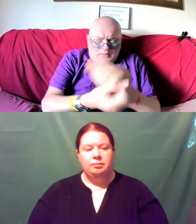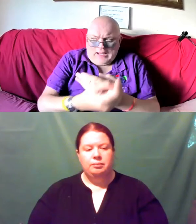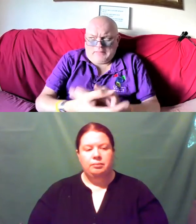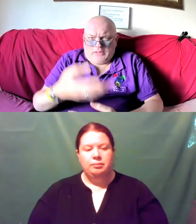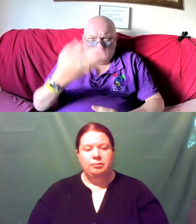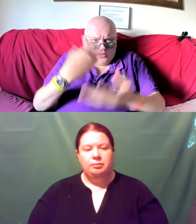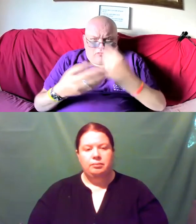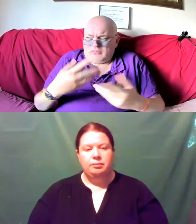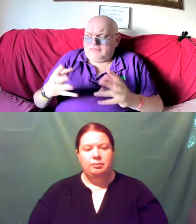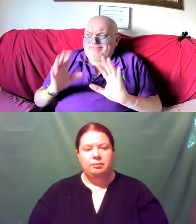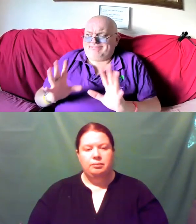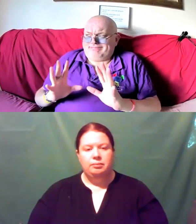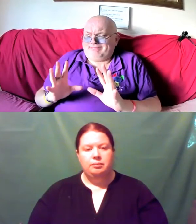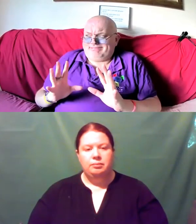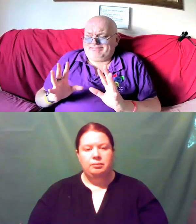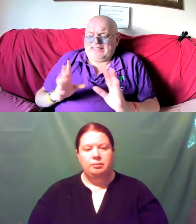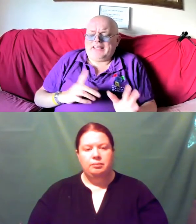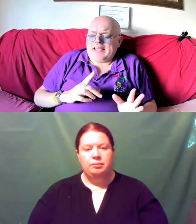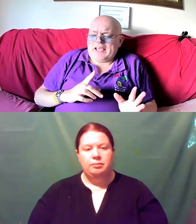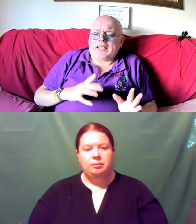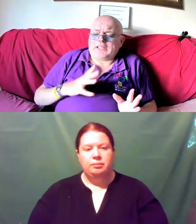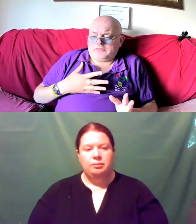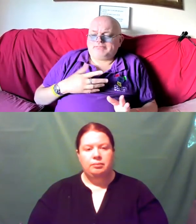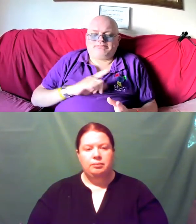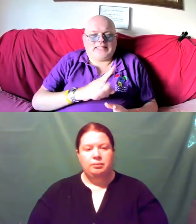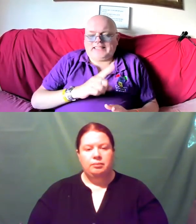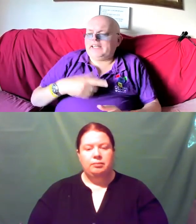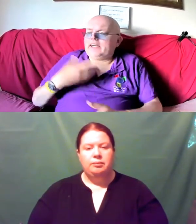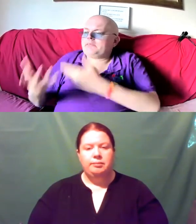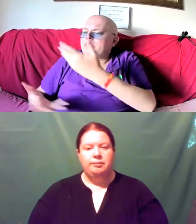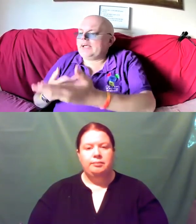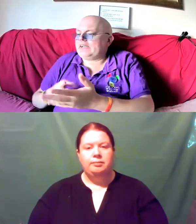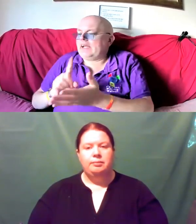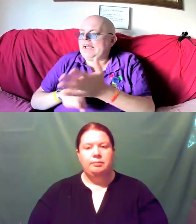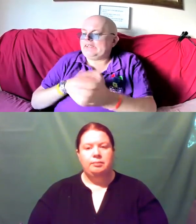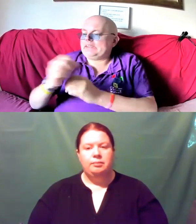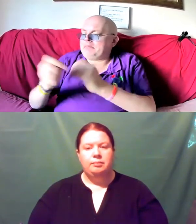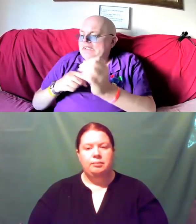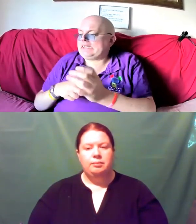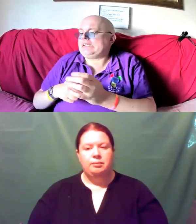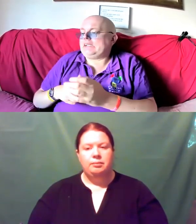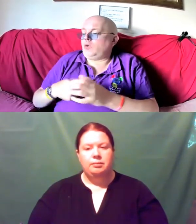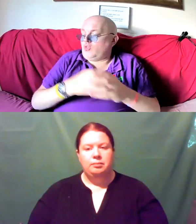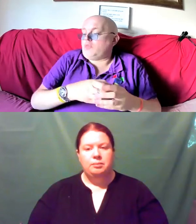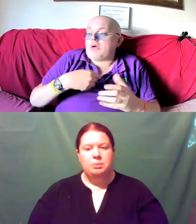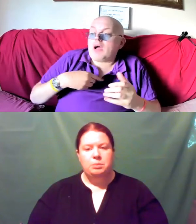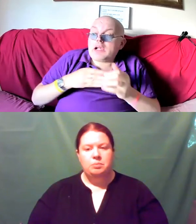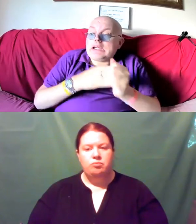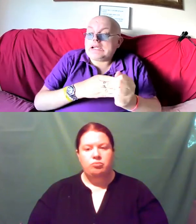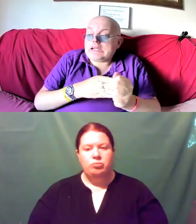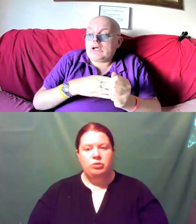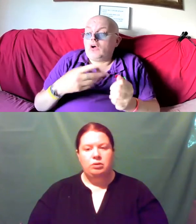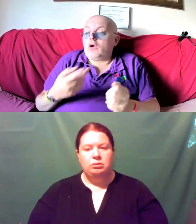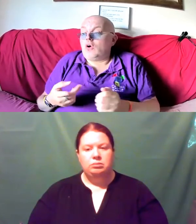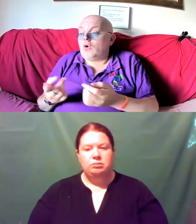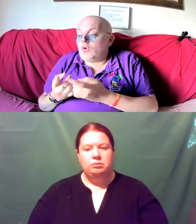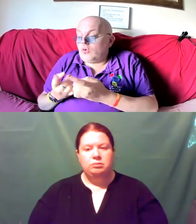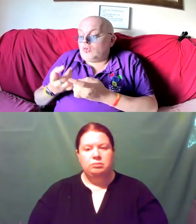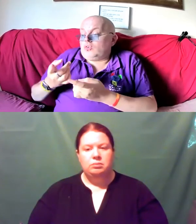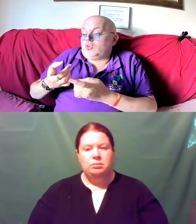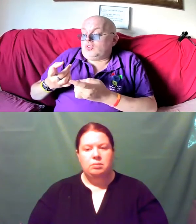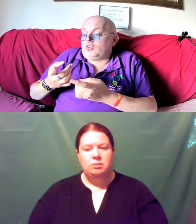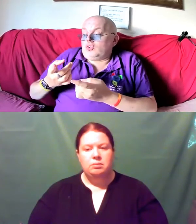know that I'm run this LGBT youth group. And at the time I was also on the steering group of the local